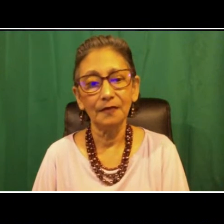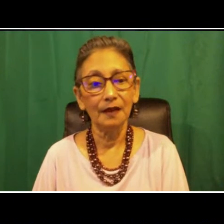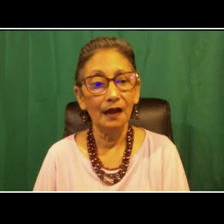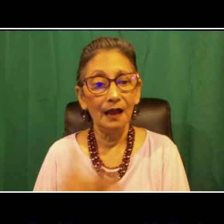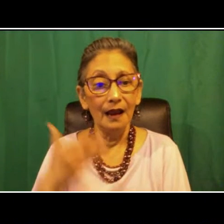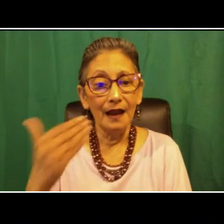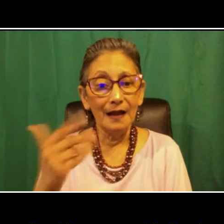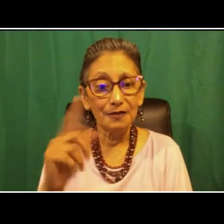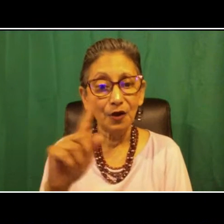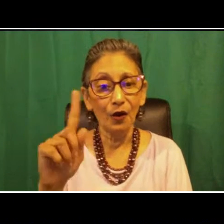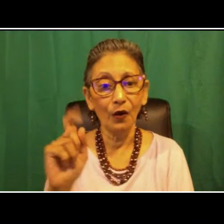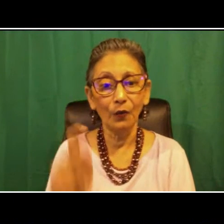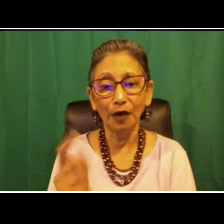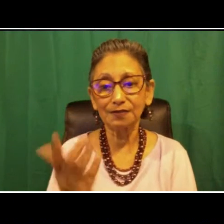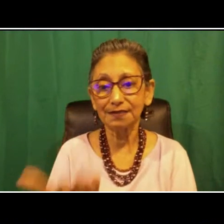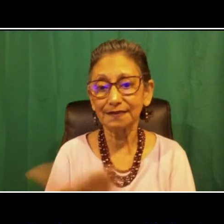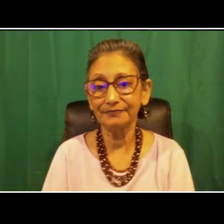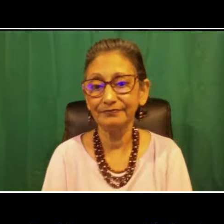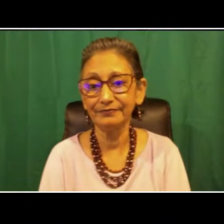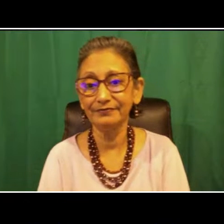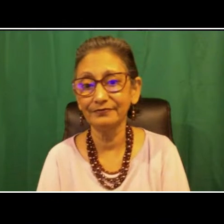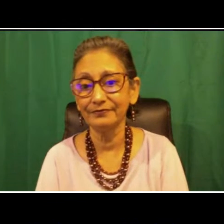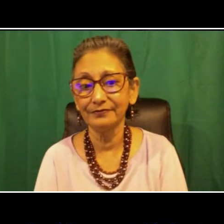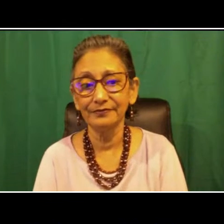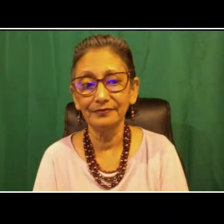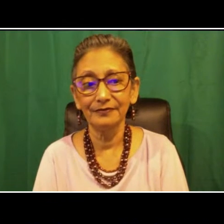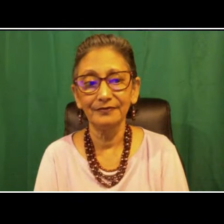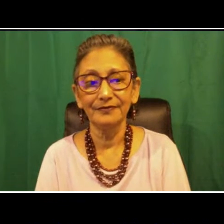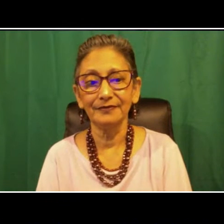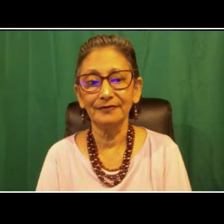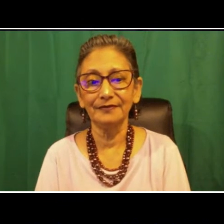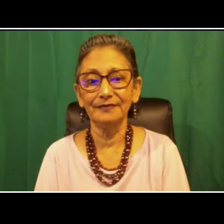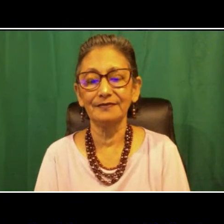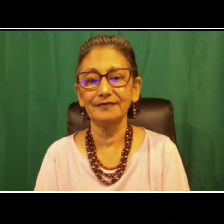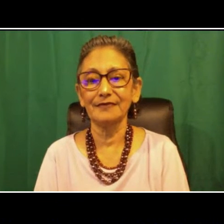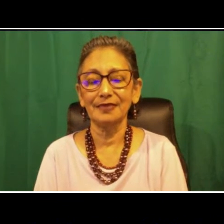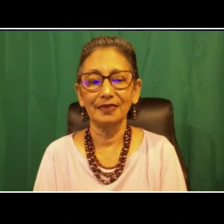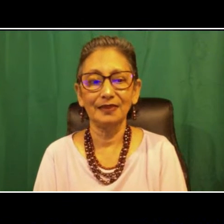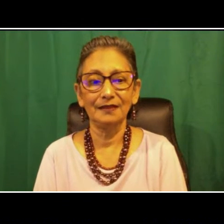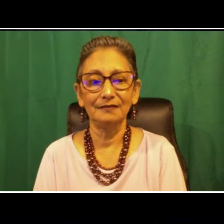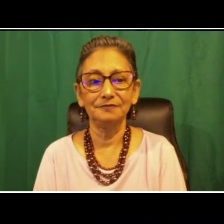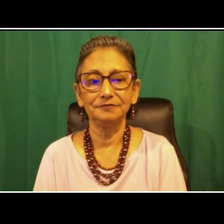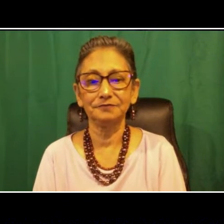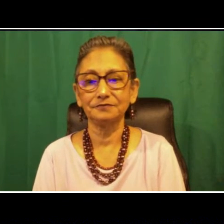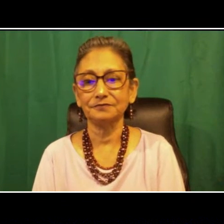and make that happen. Next question.